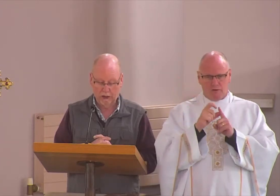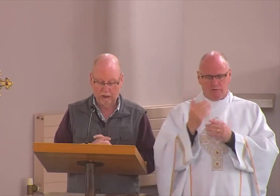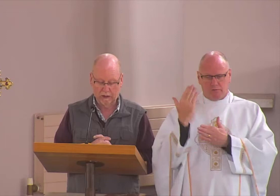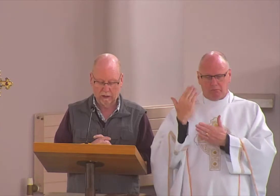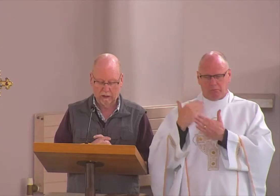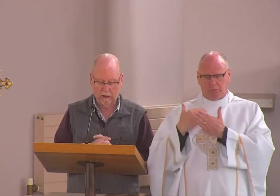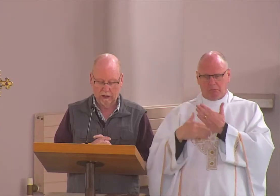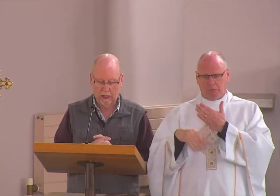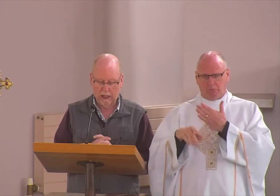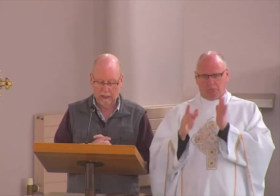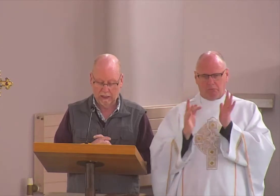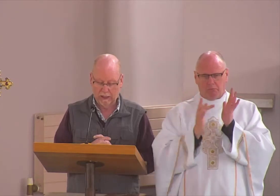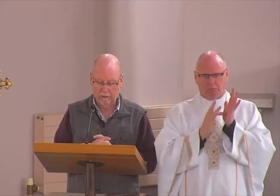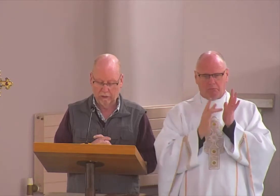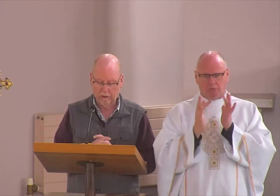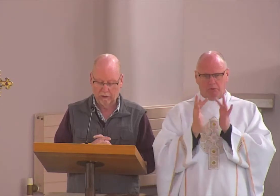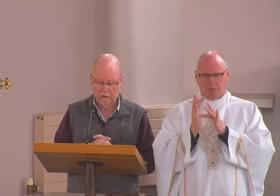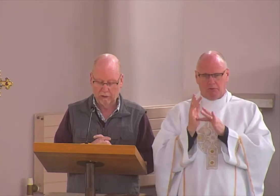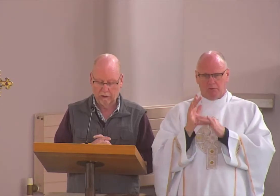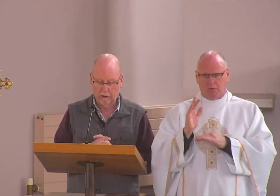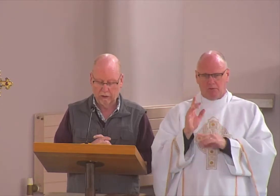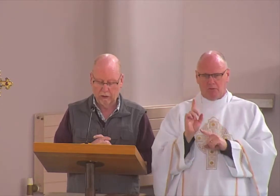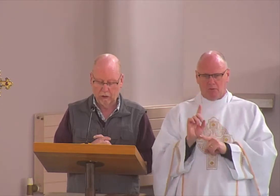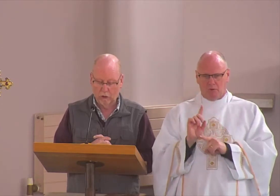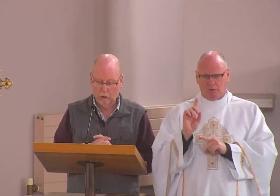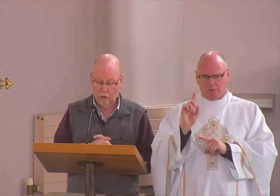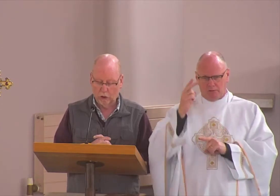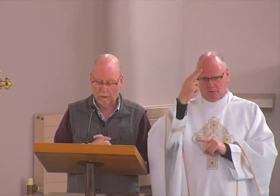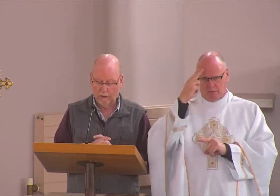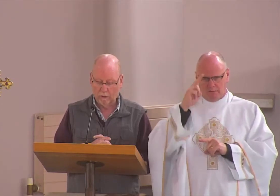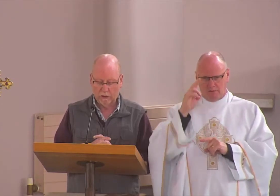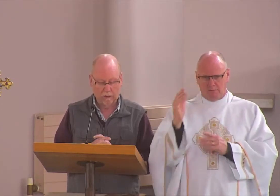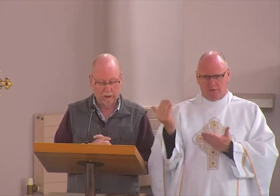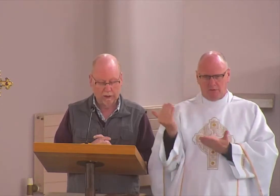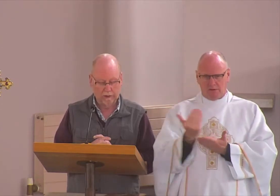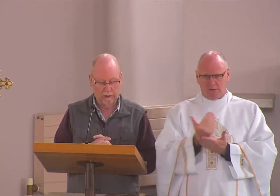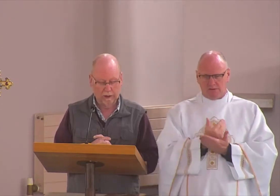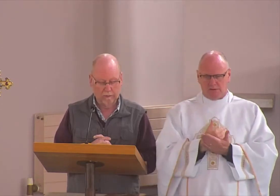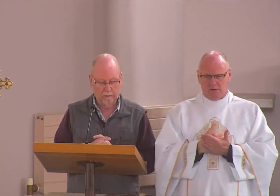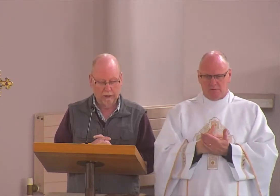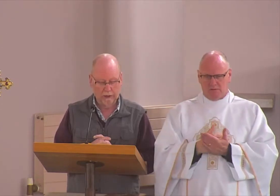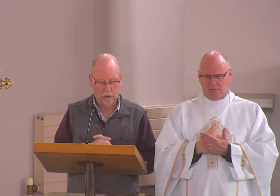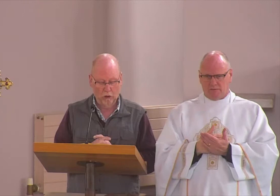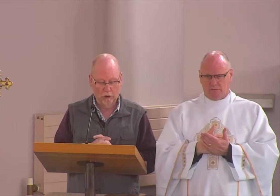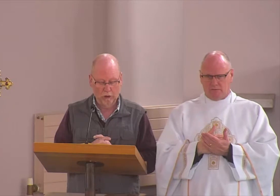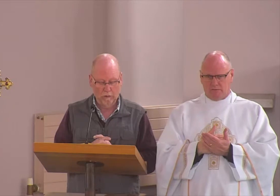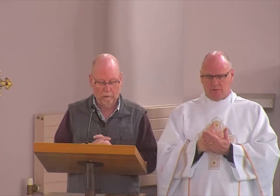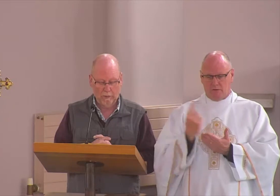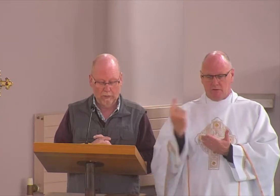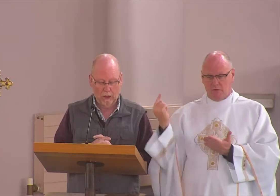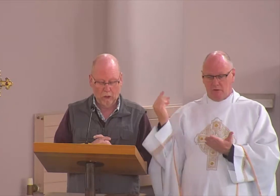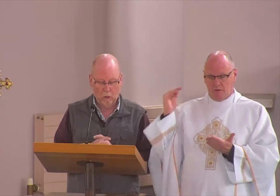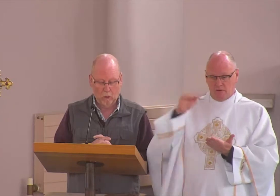Jesus, as Savior, whose coming was heralded by John